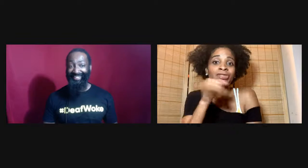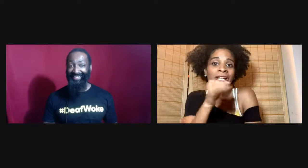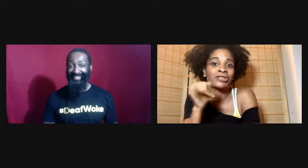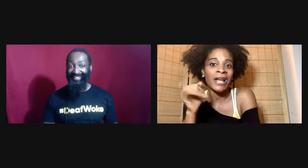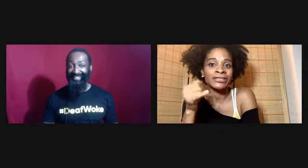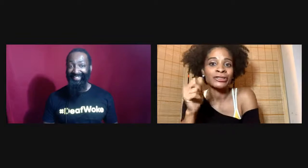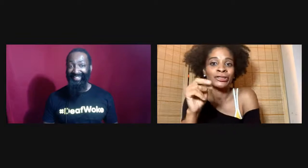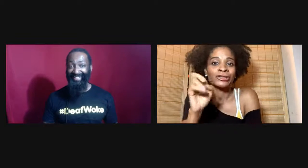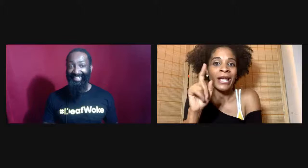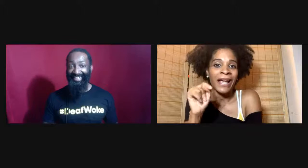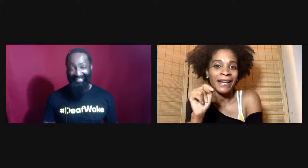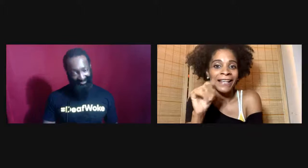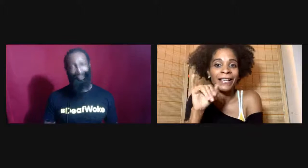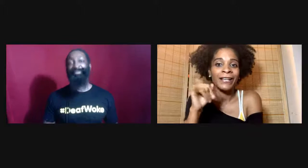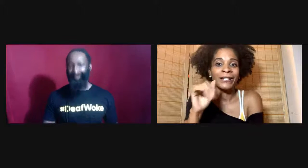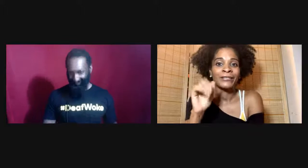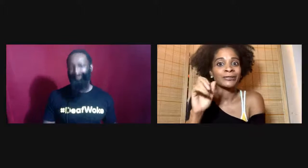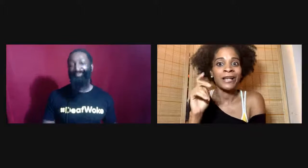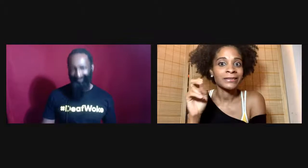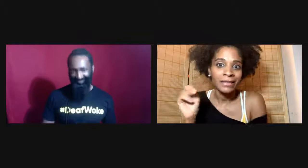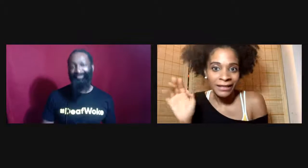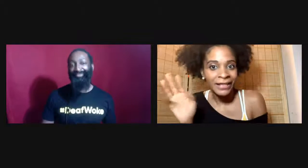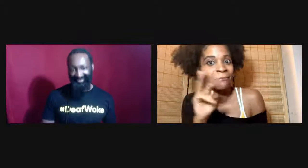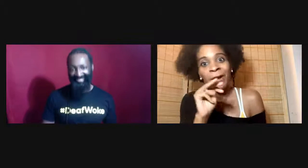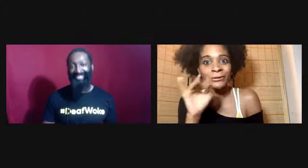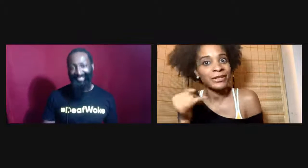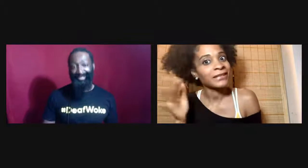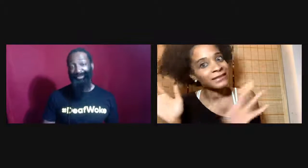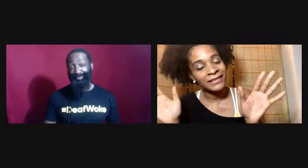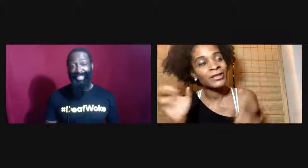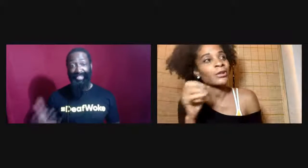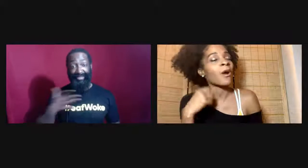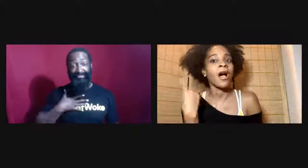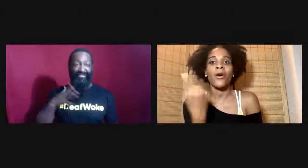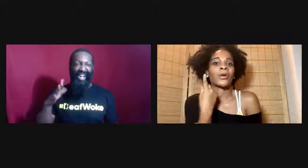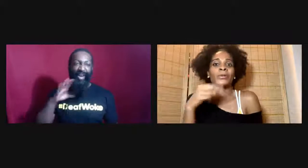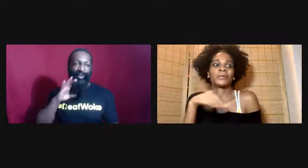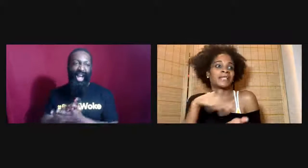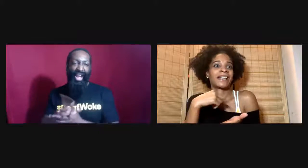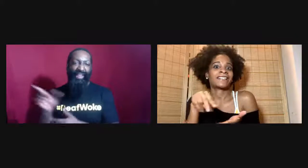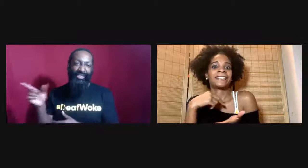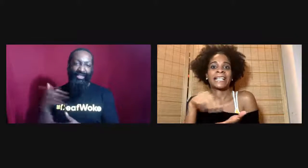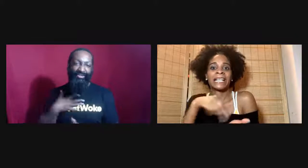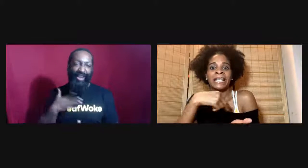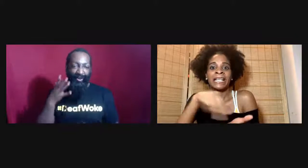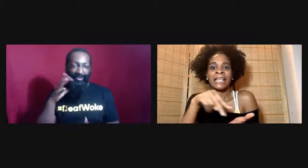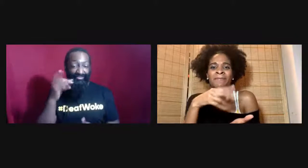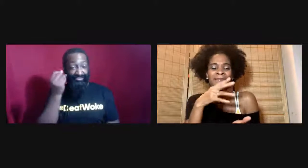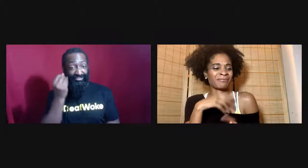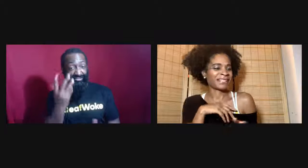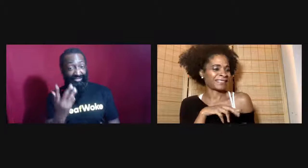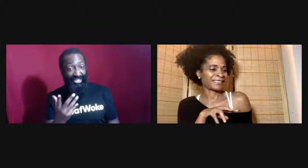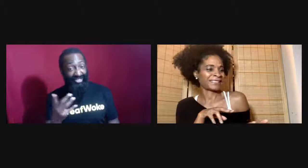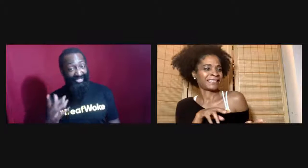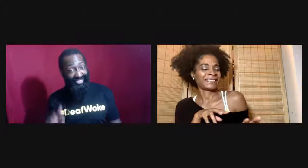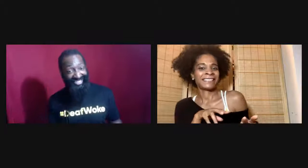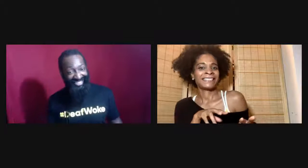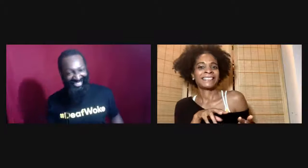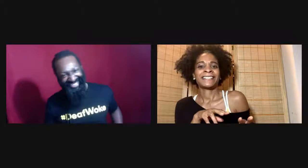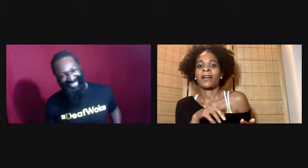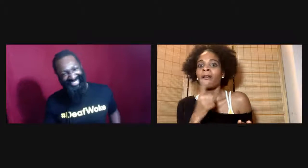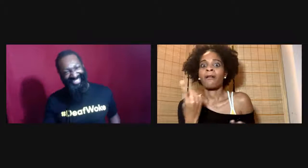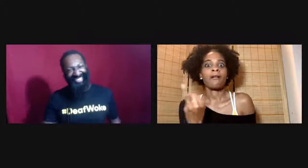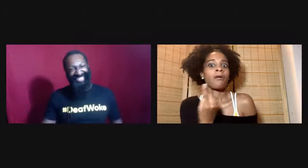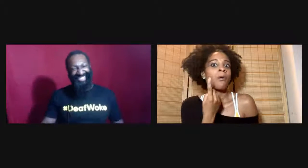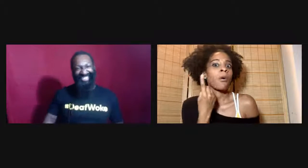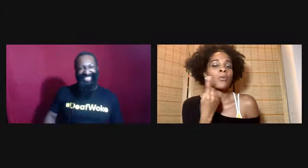would listen to music and like Janet Jackson, you know, and That's dance my to wife. her Yeah. all the